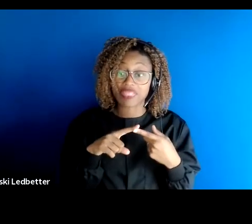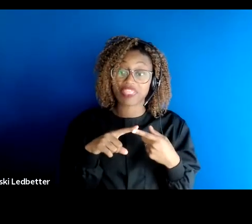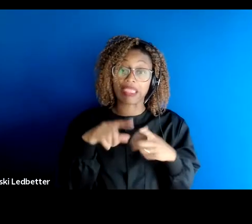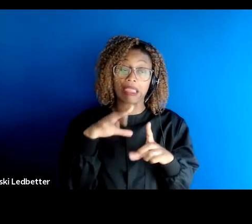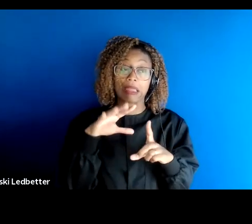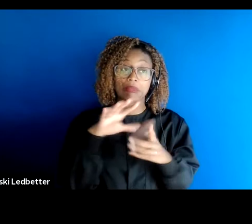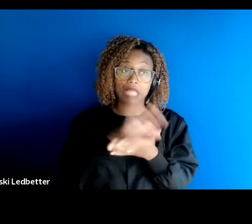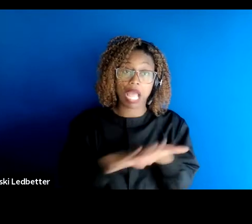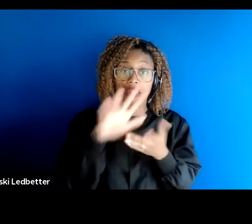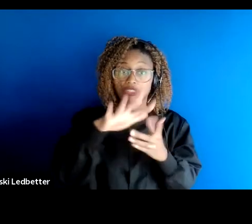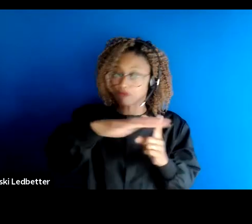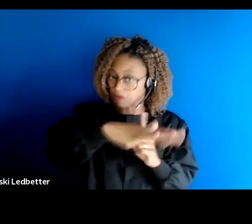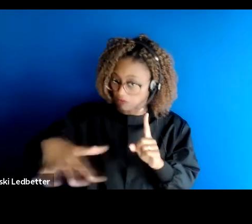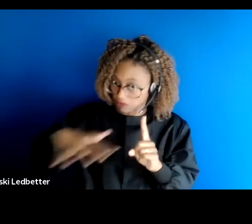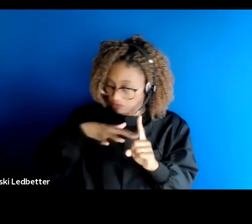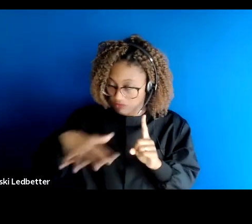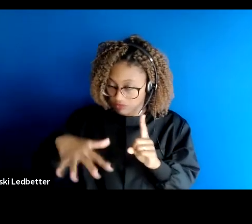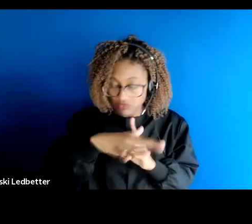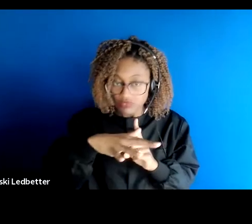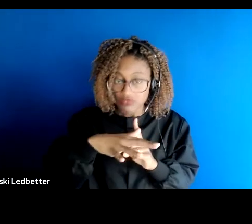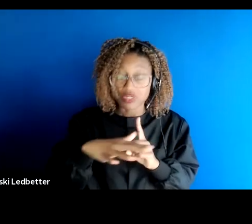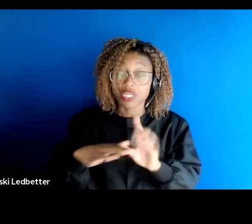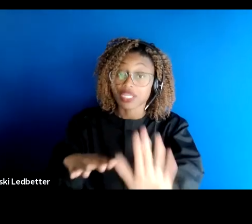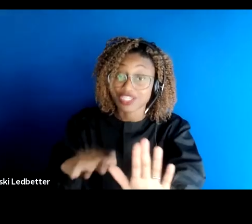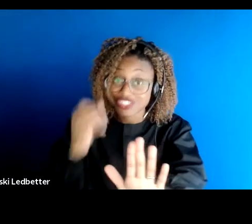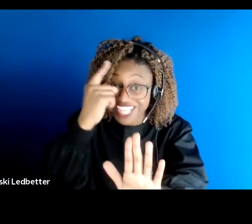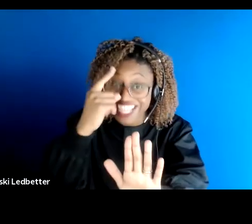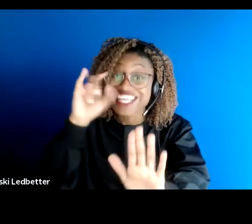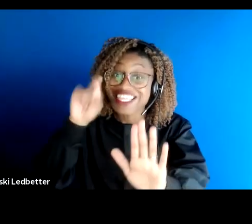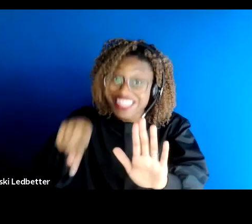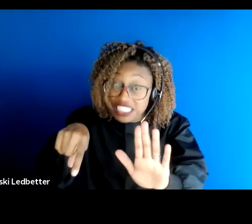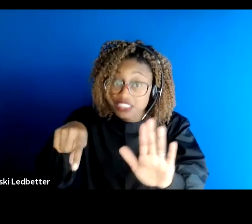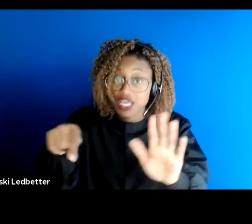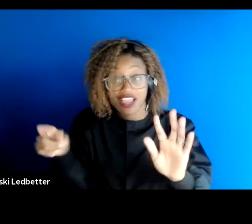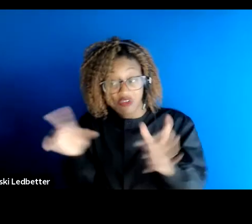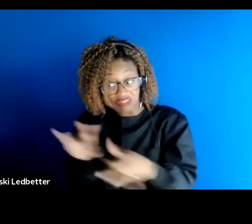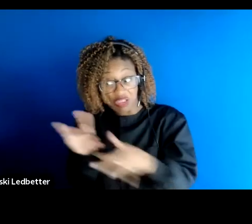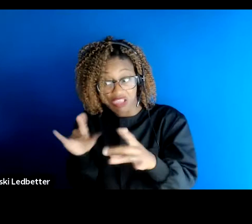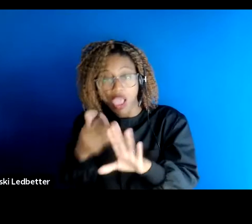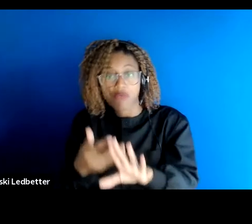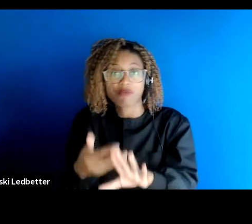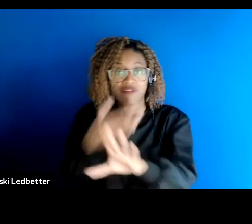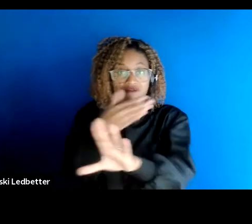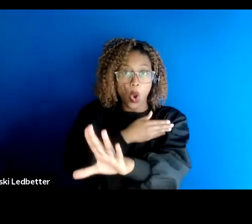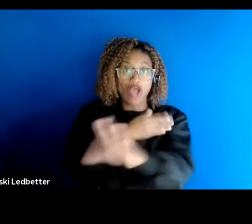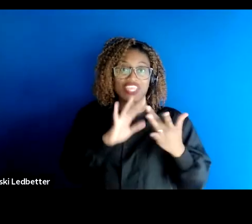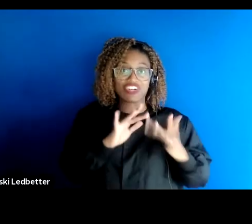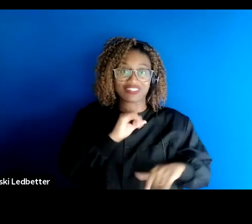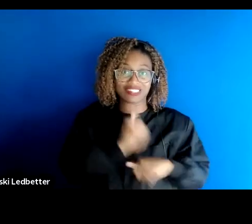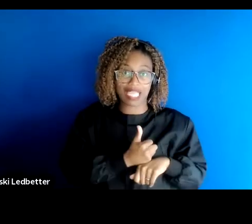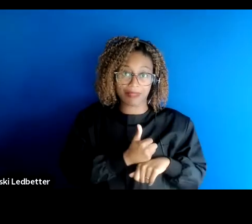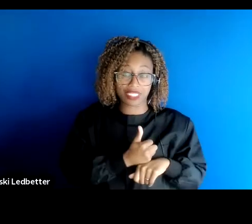internet, which has really revolutionized a lot of things. I'm in this interesting age group where I